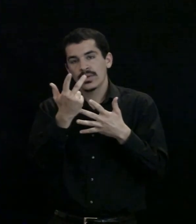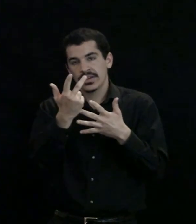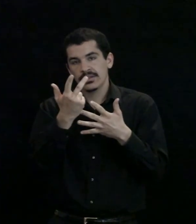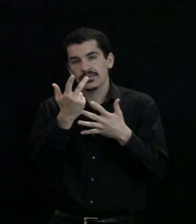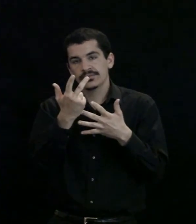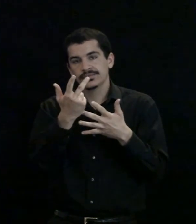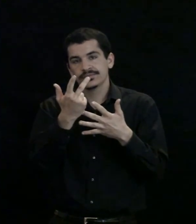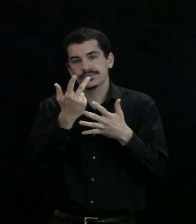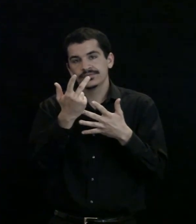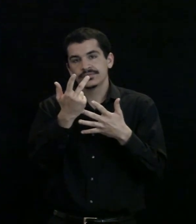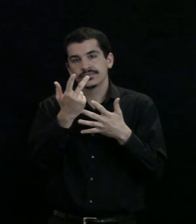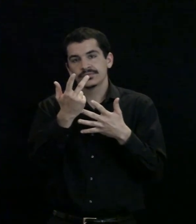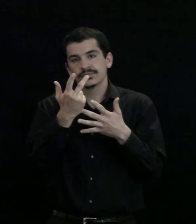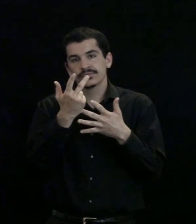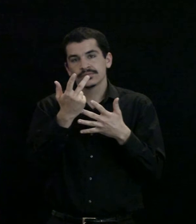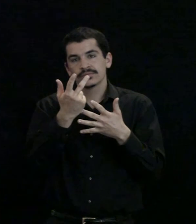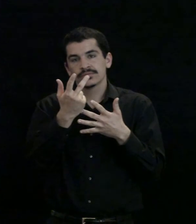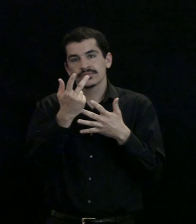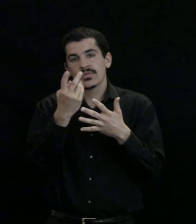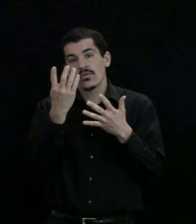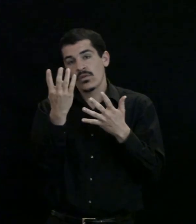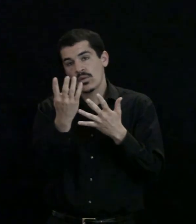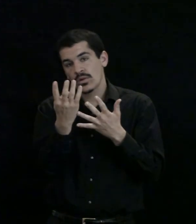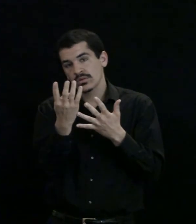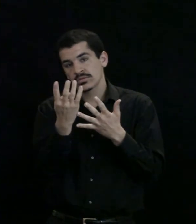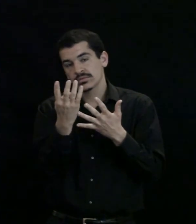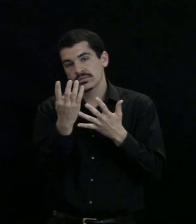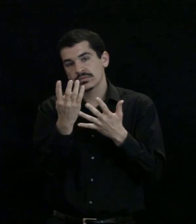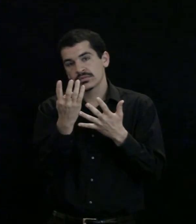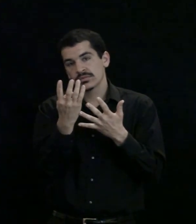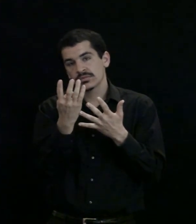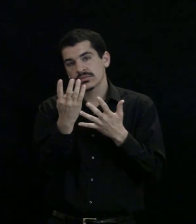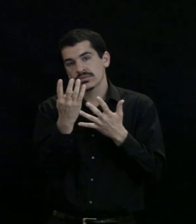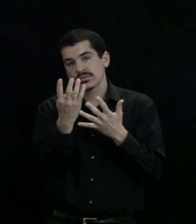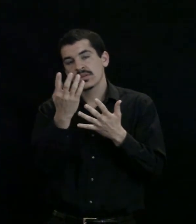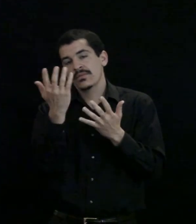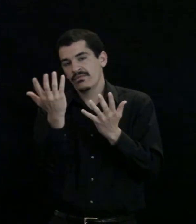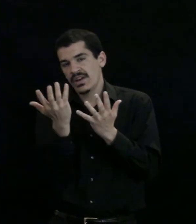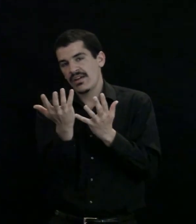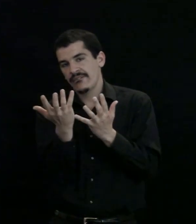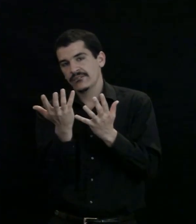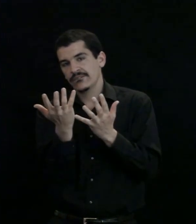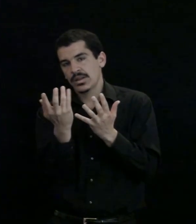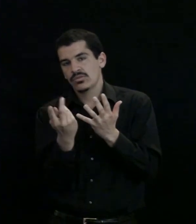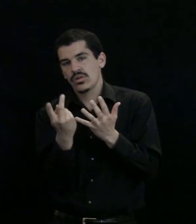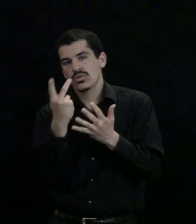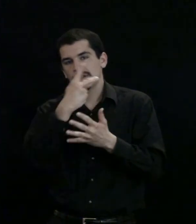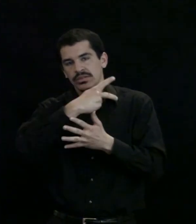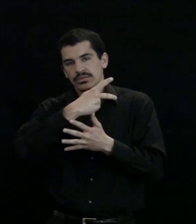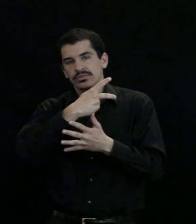priority 3, priority 4, and priority 5.